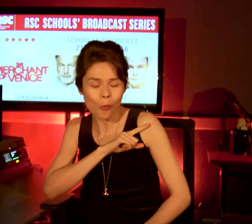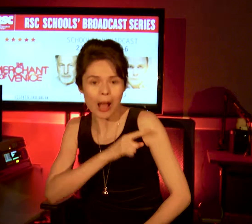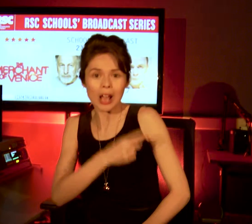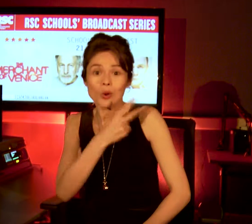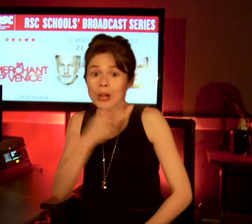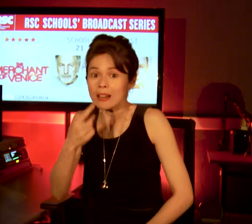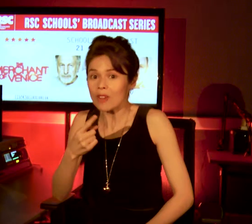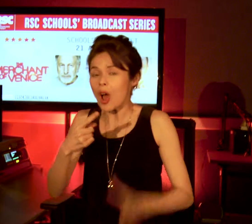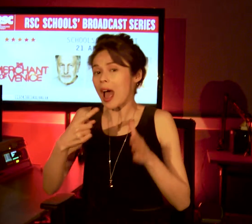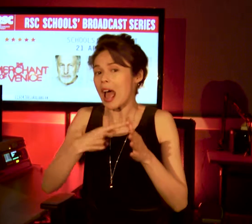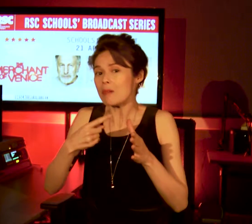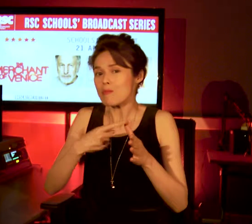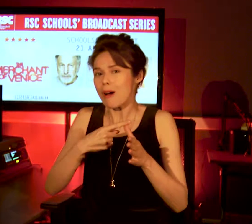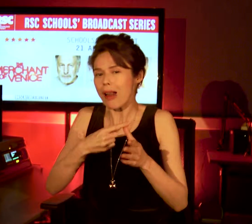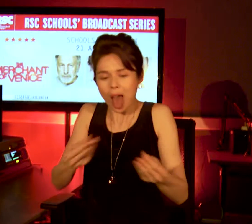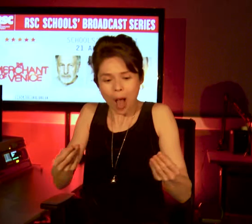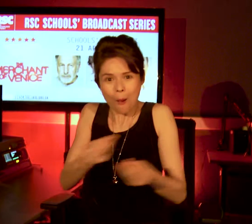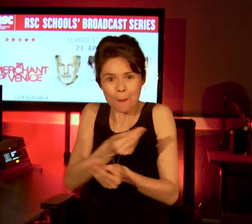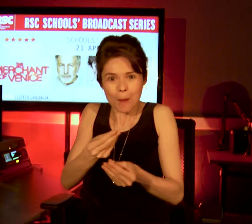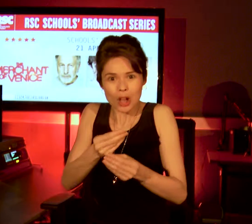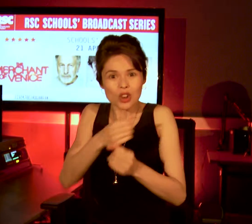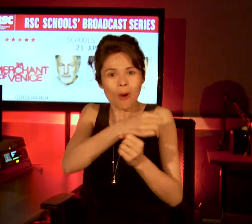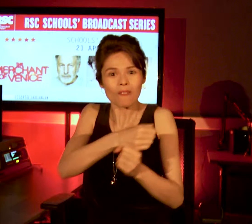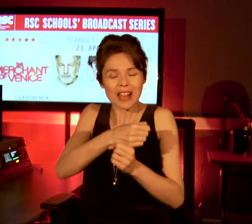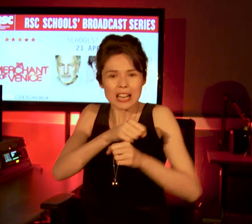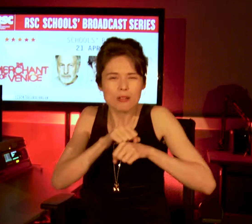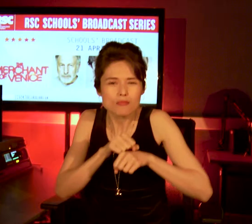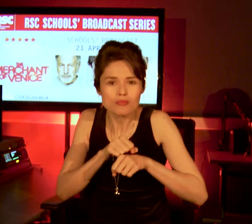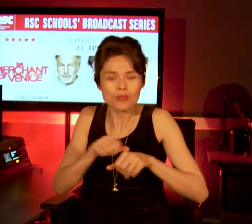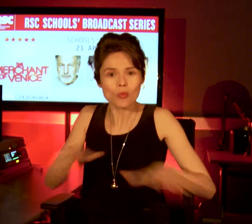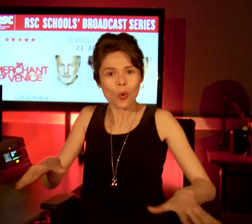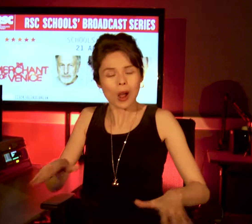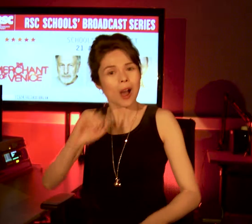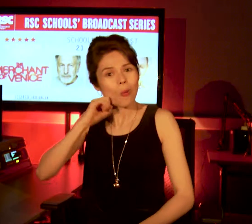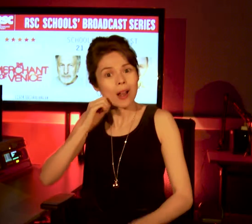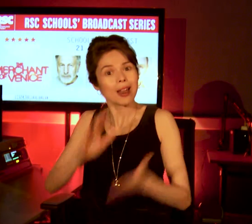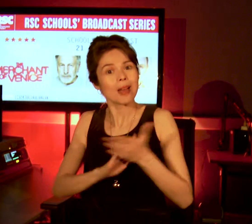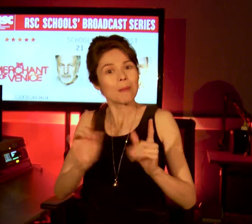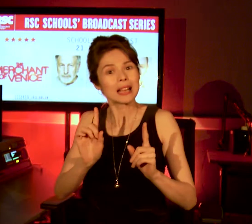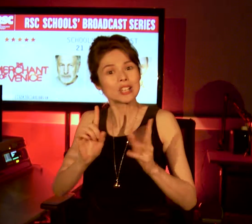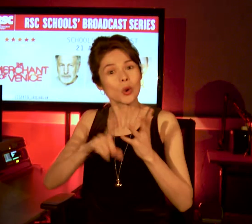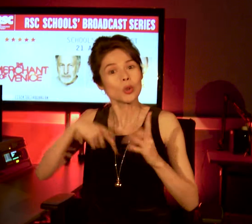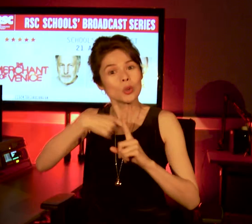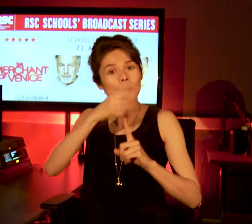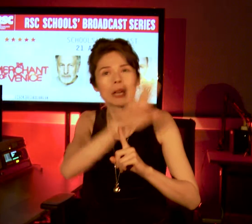The Merchant of Venice will be broadcast to schools on the 21st of April.